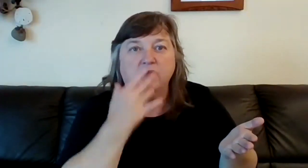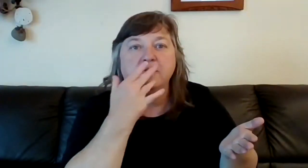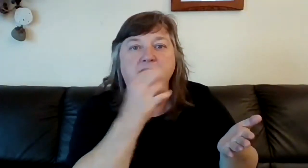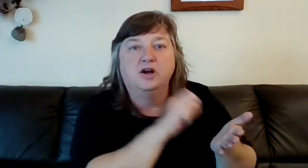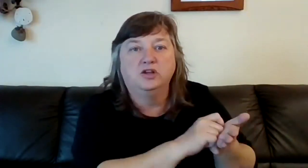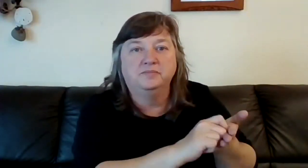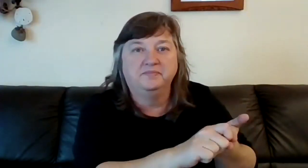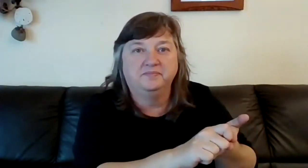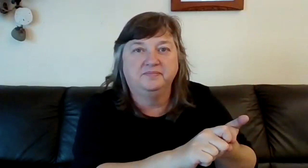Color.